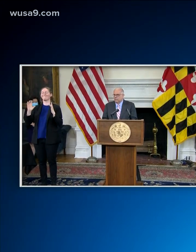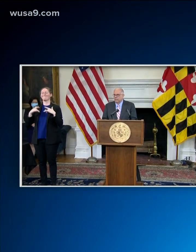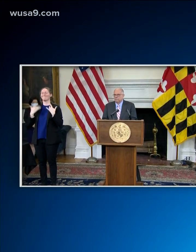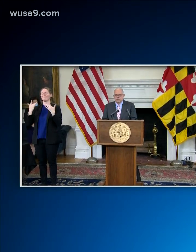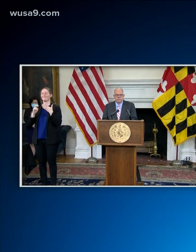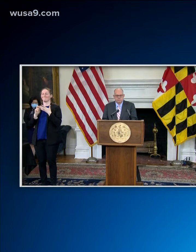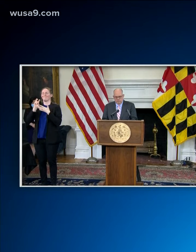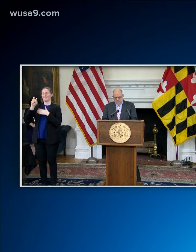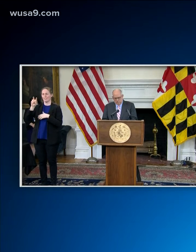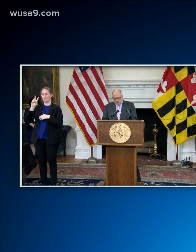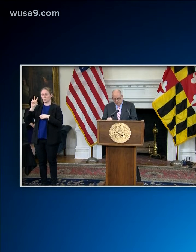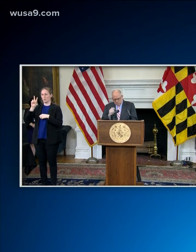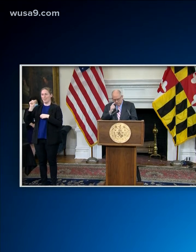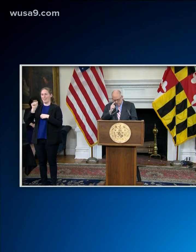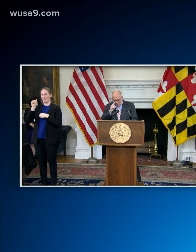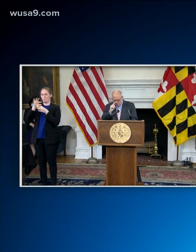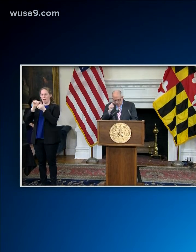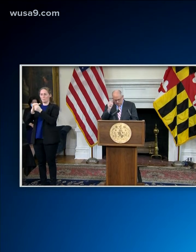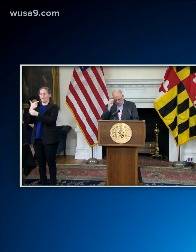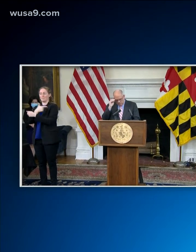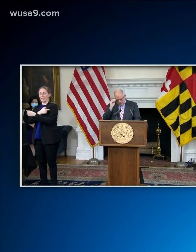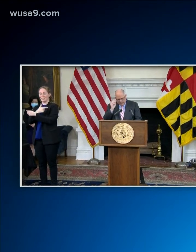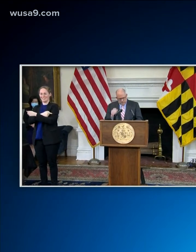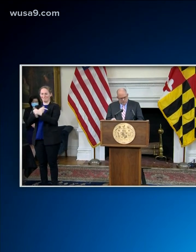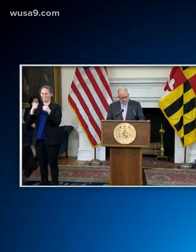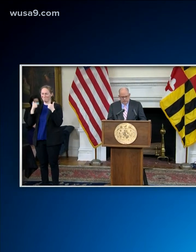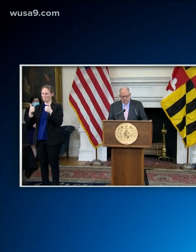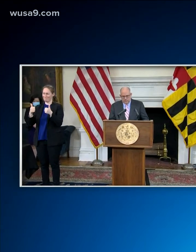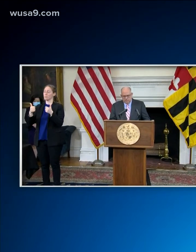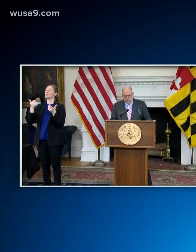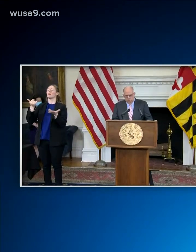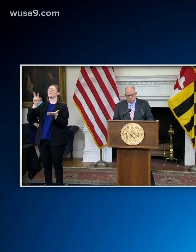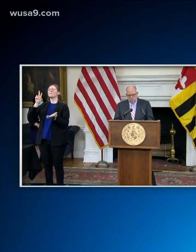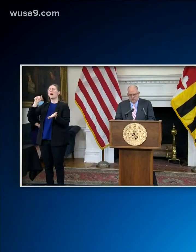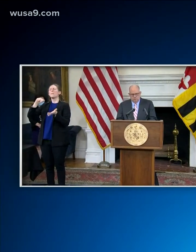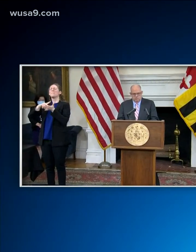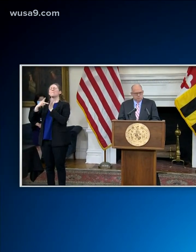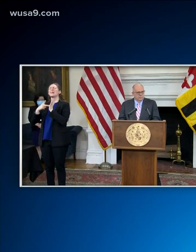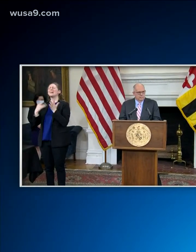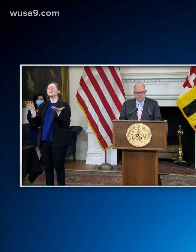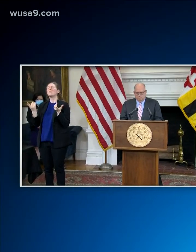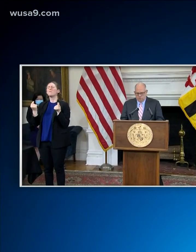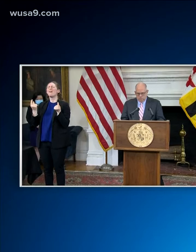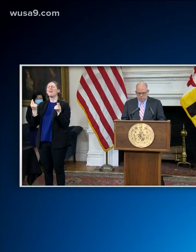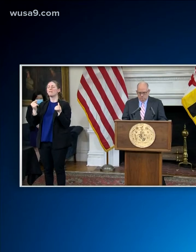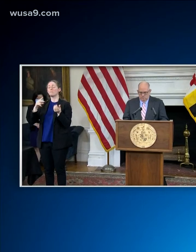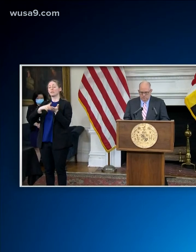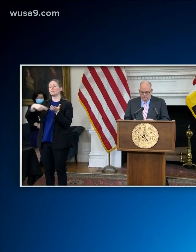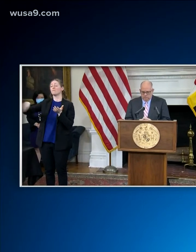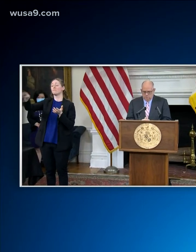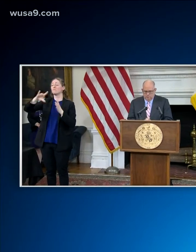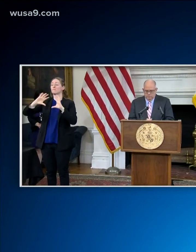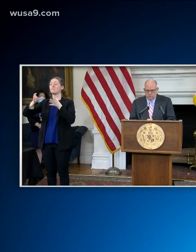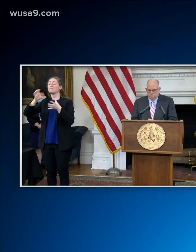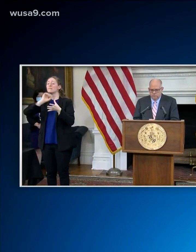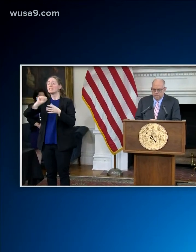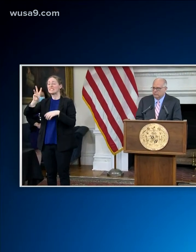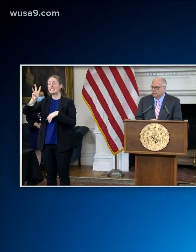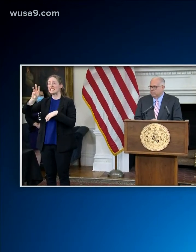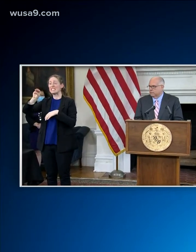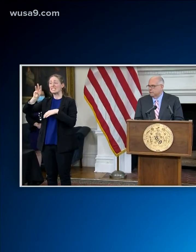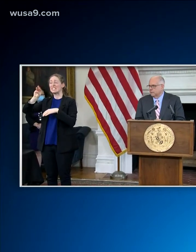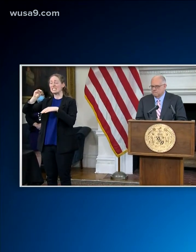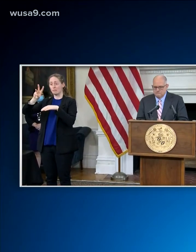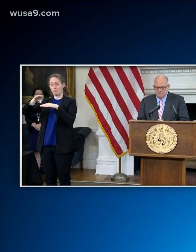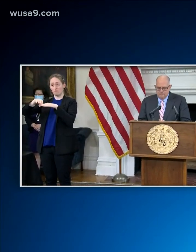vaccine plan, which means that all Marylanders age 60 and older are currently eligible to receive a